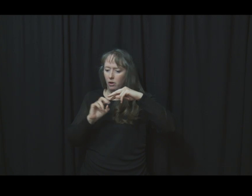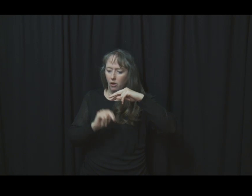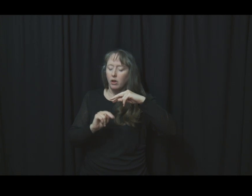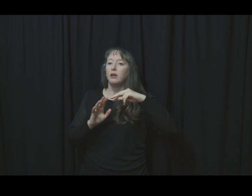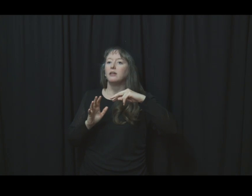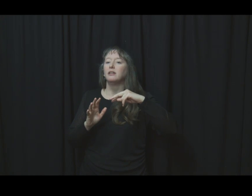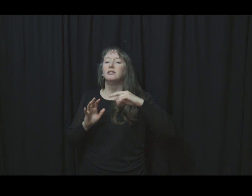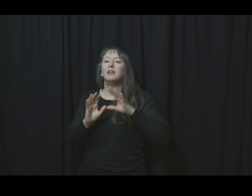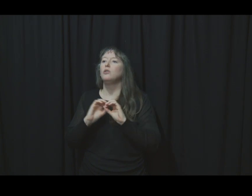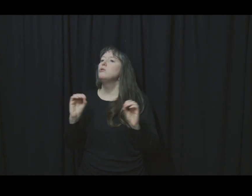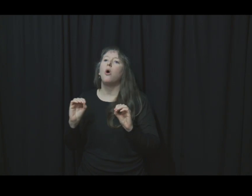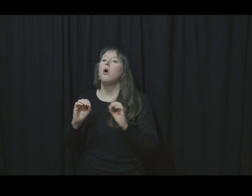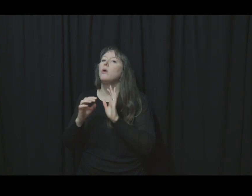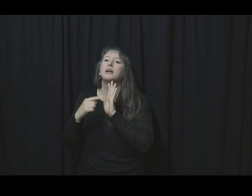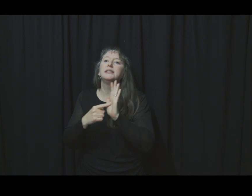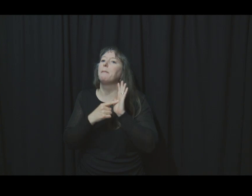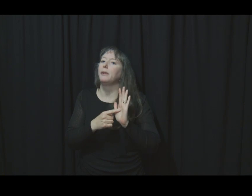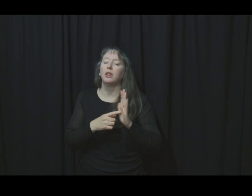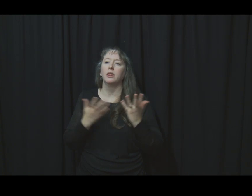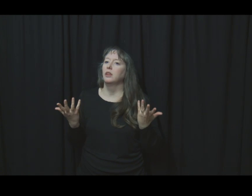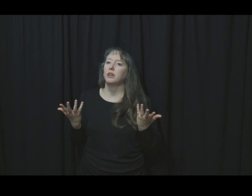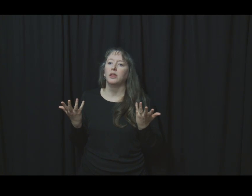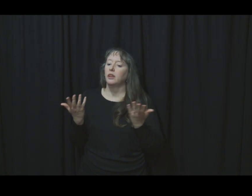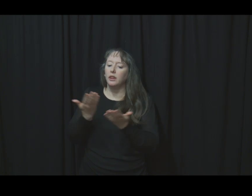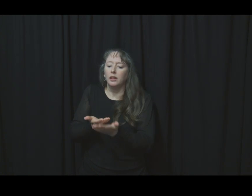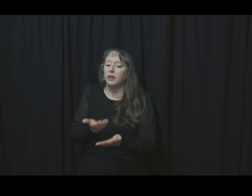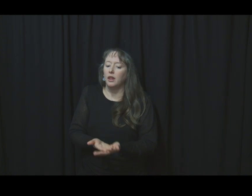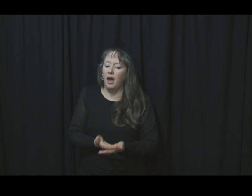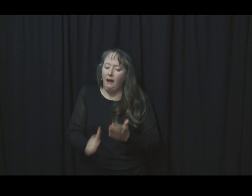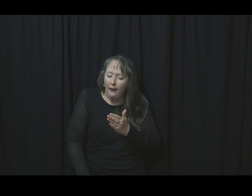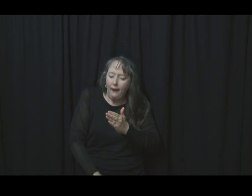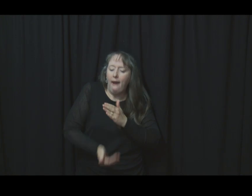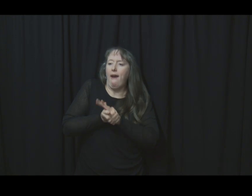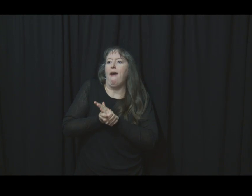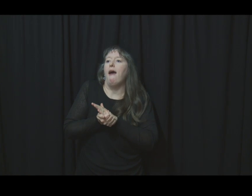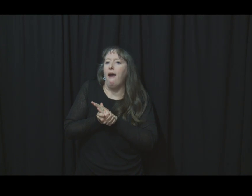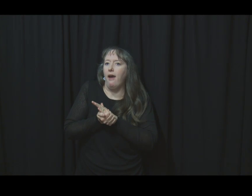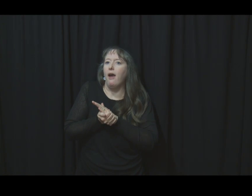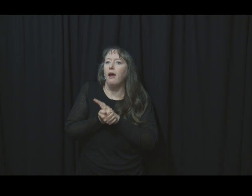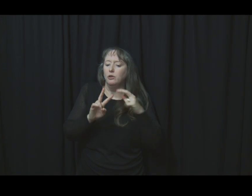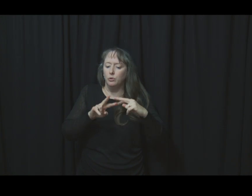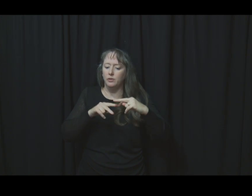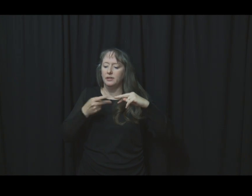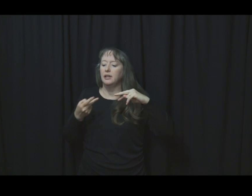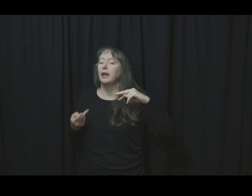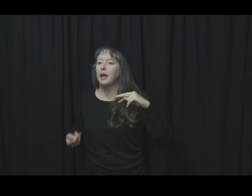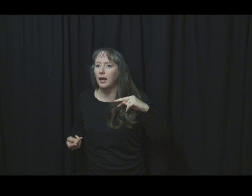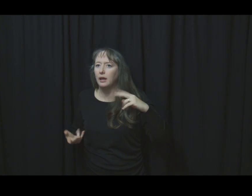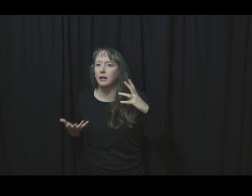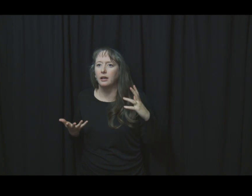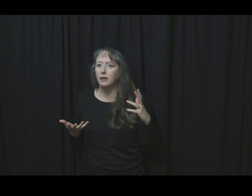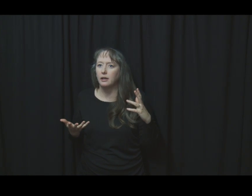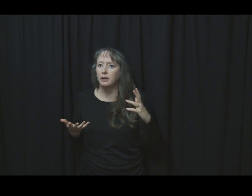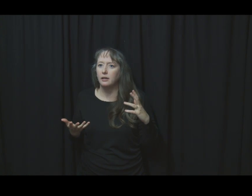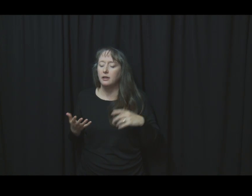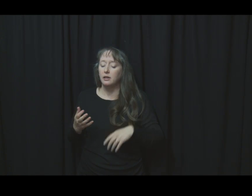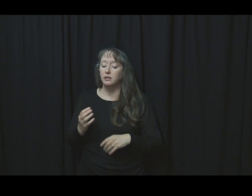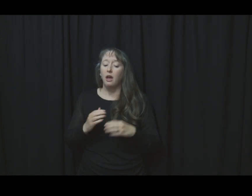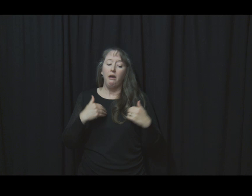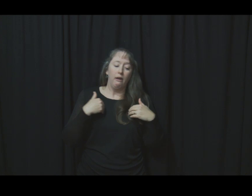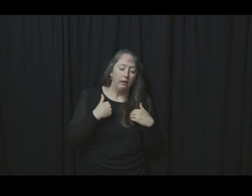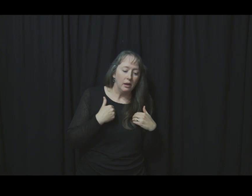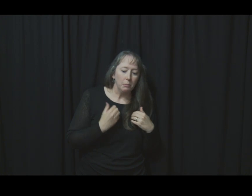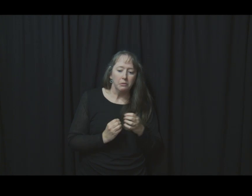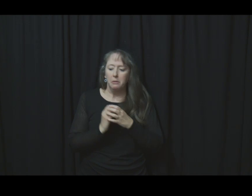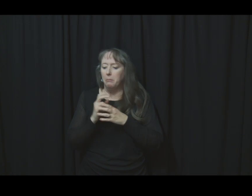because, information that's there in the genetic information of different animals, plants, and so on,